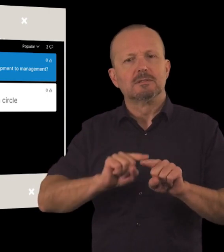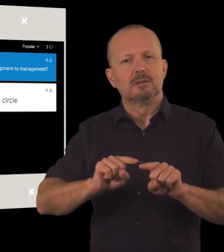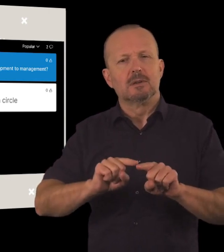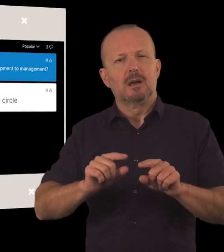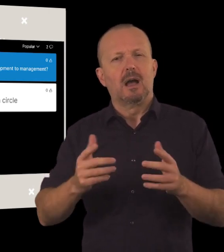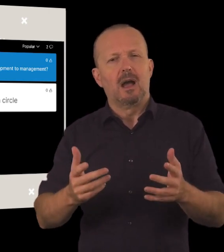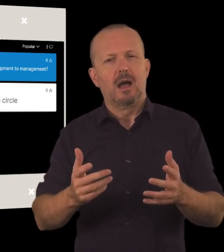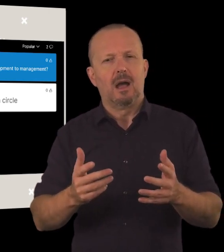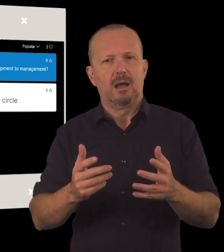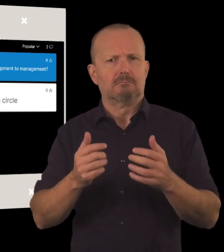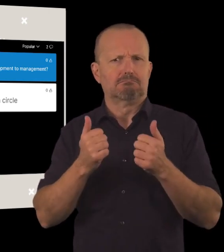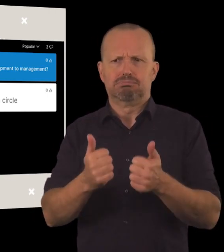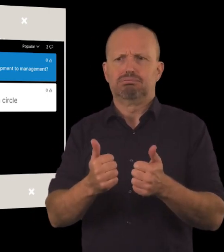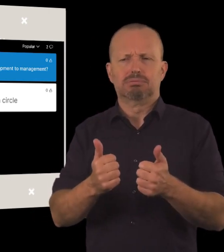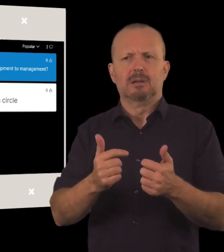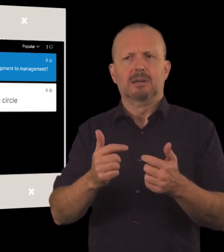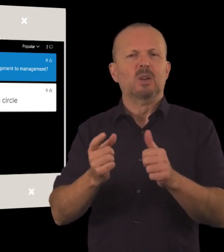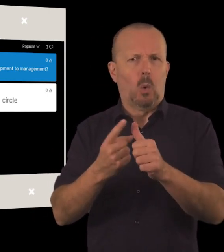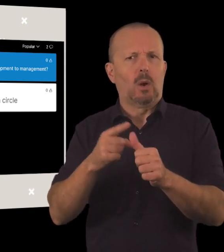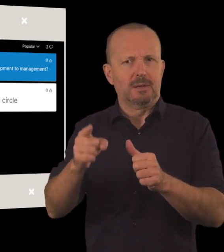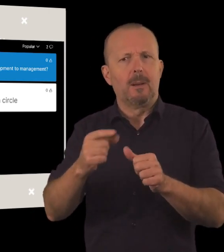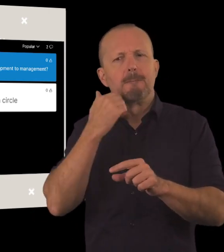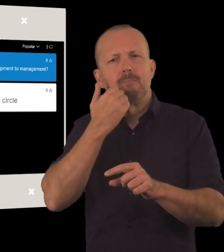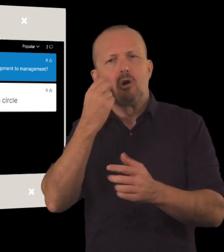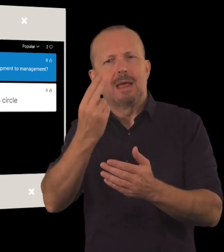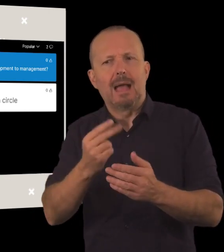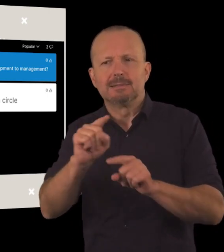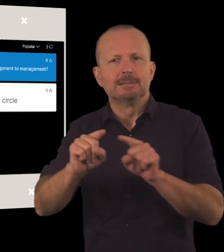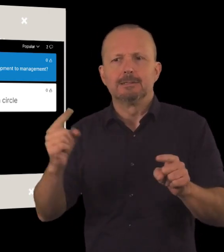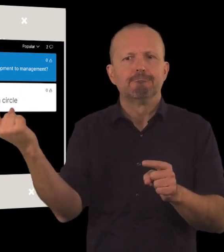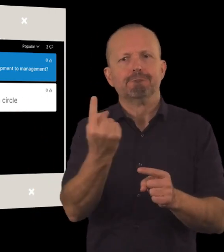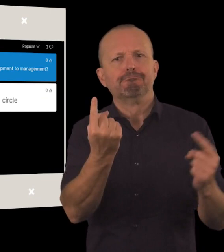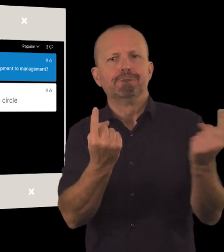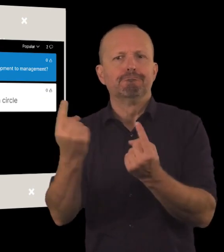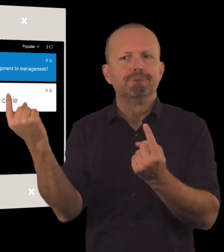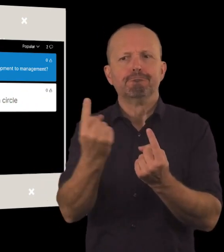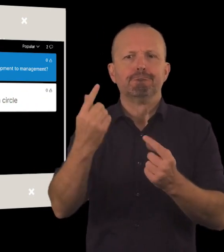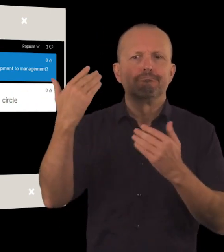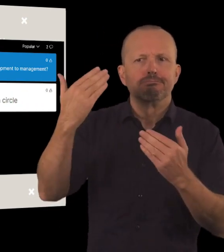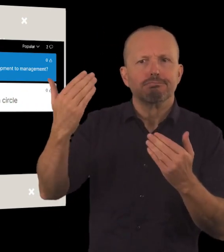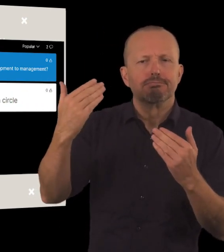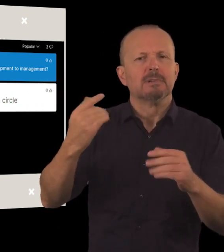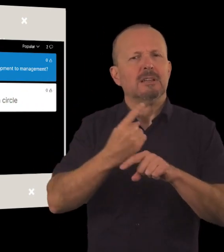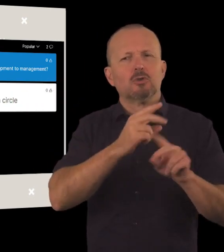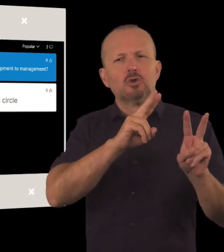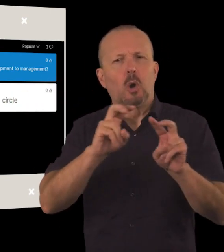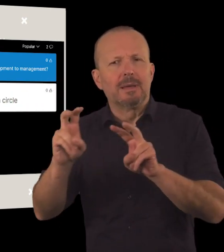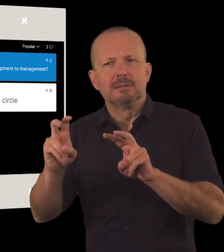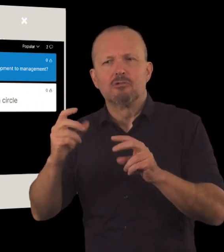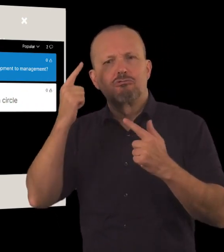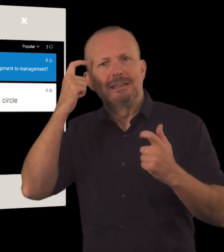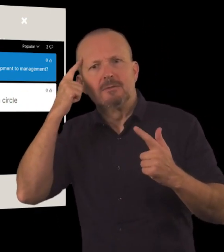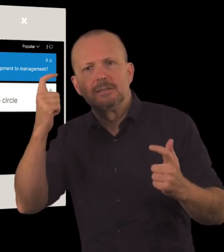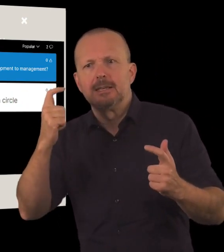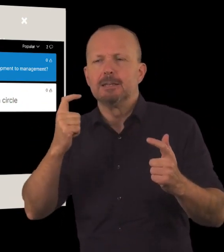where Māori artists spoke about different topics around creativity, curating, and everything that I have used for